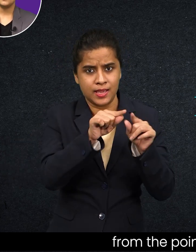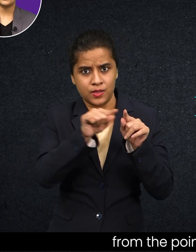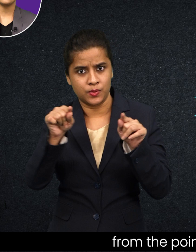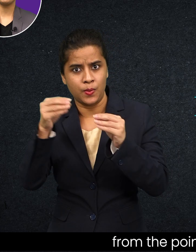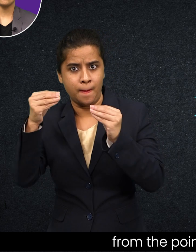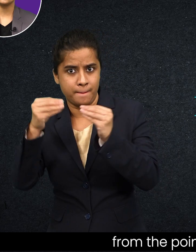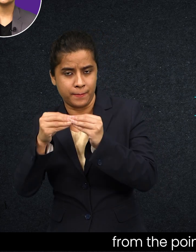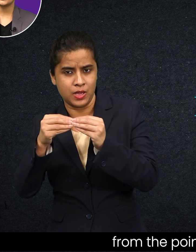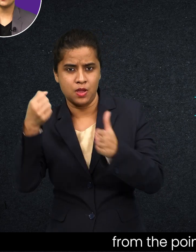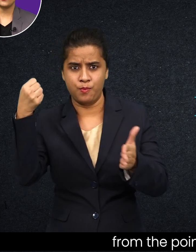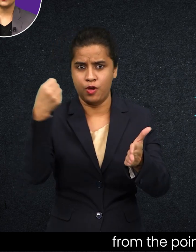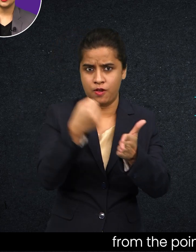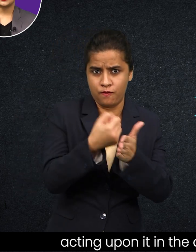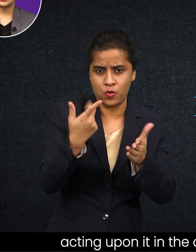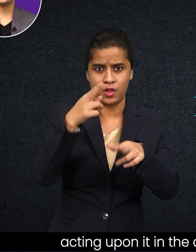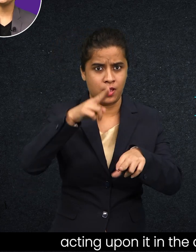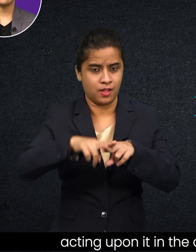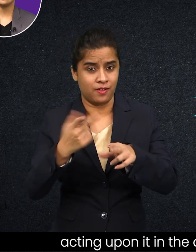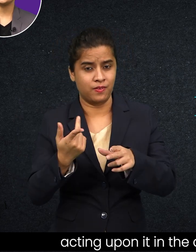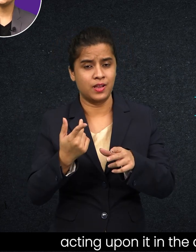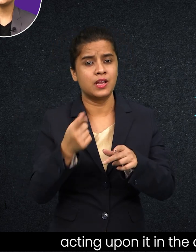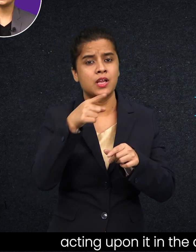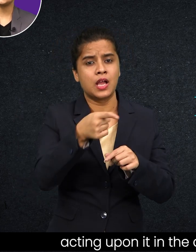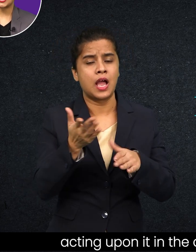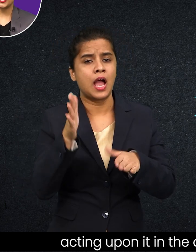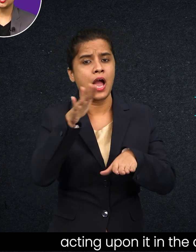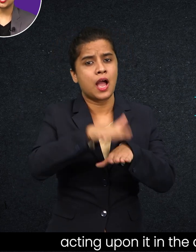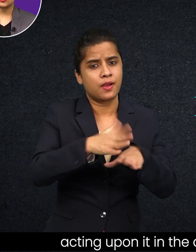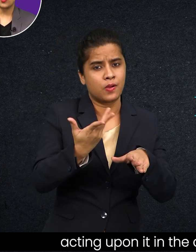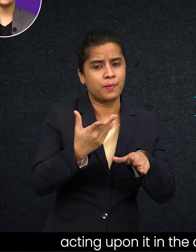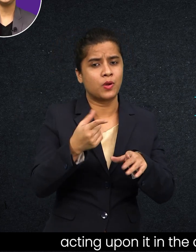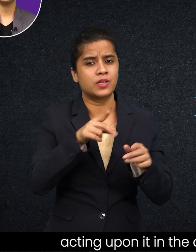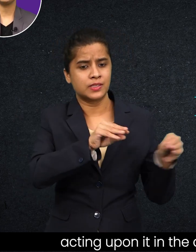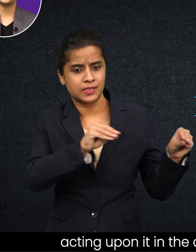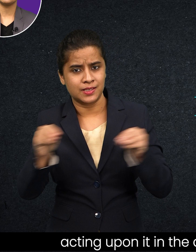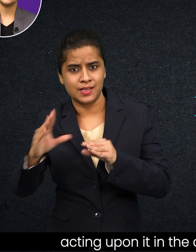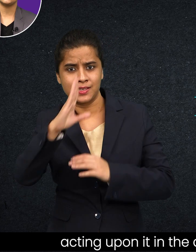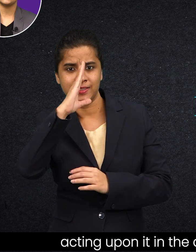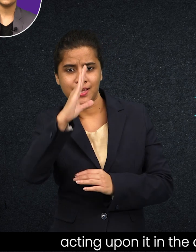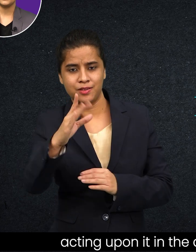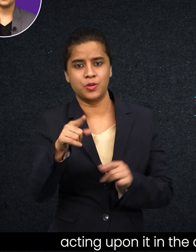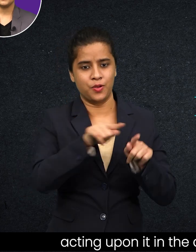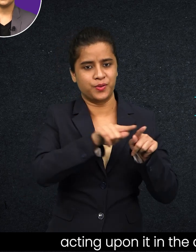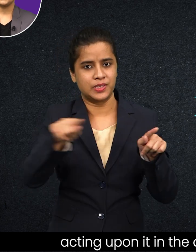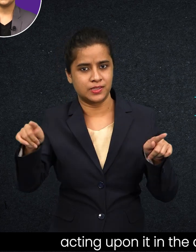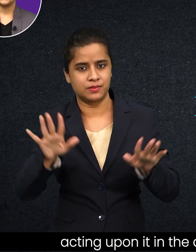B by a force F acting upon it in the direction of the displacement.